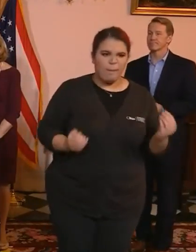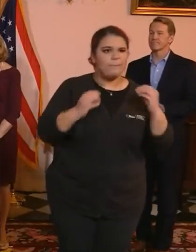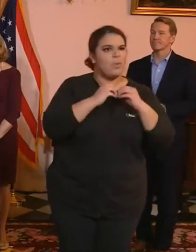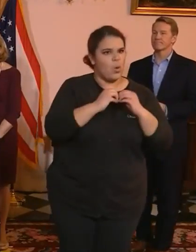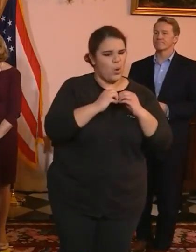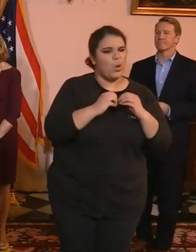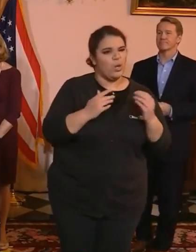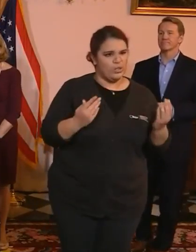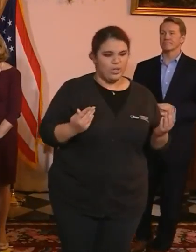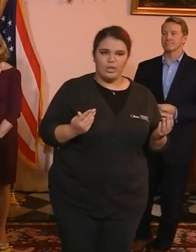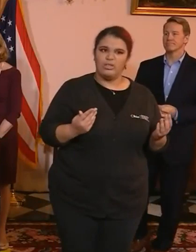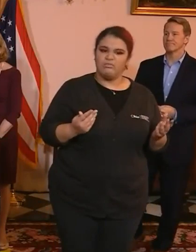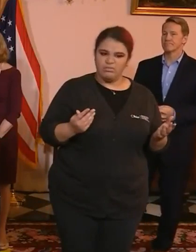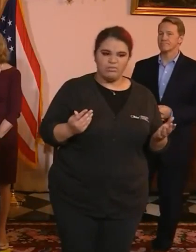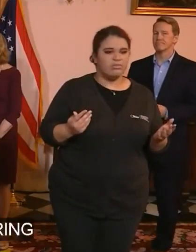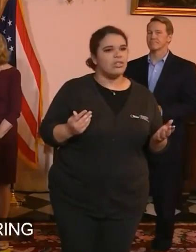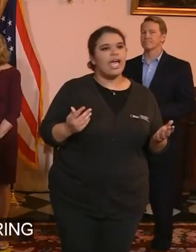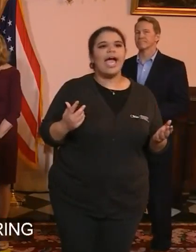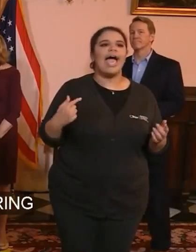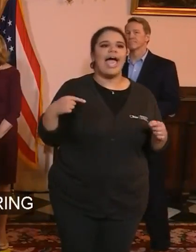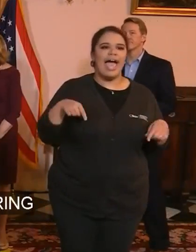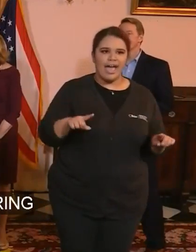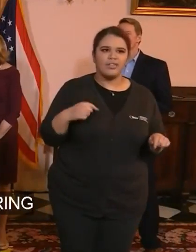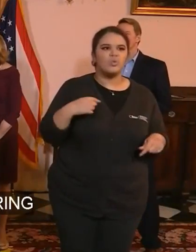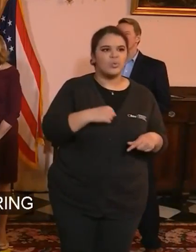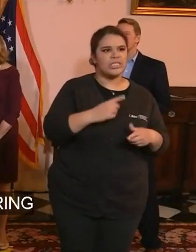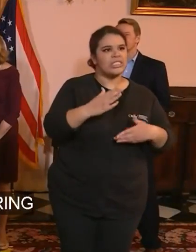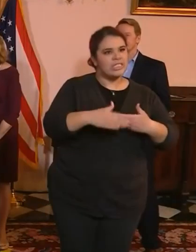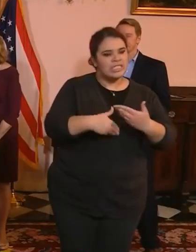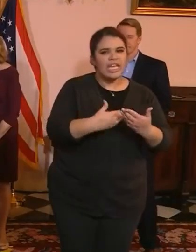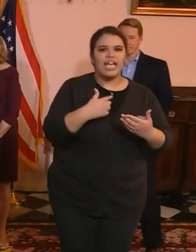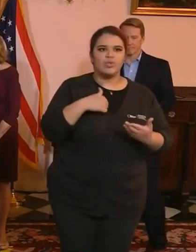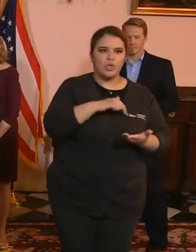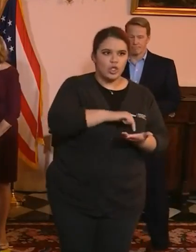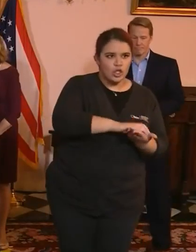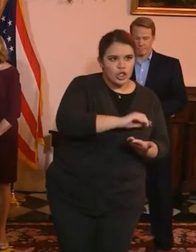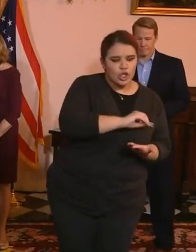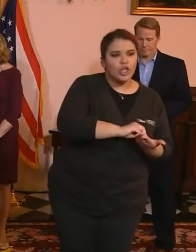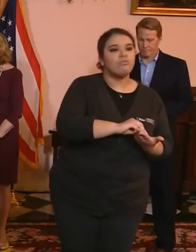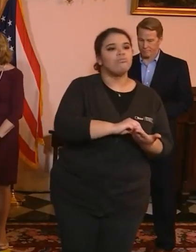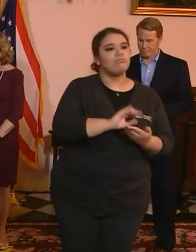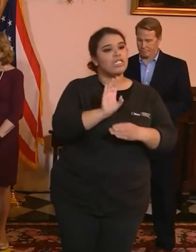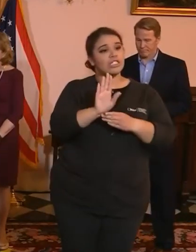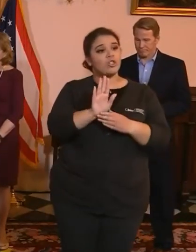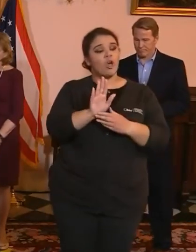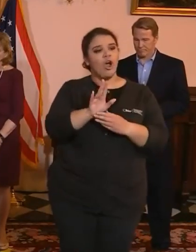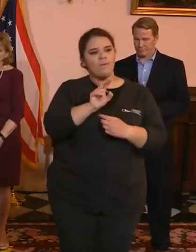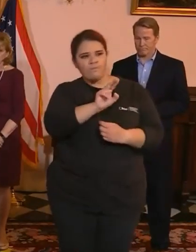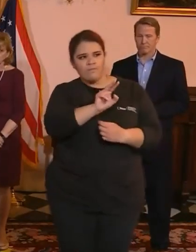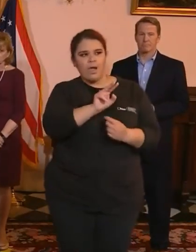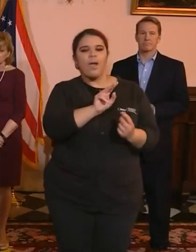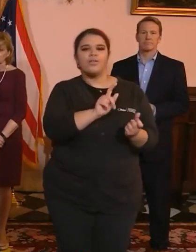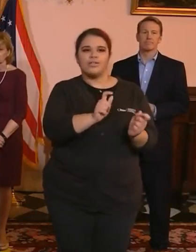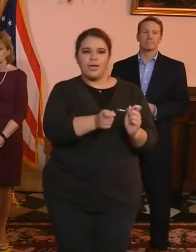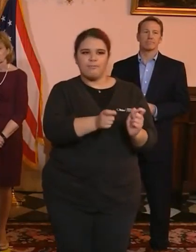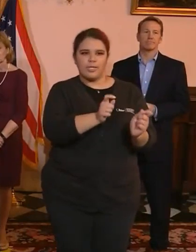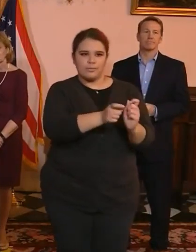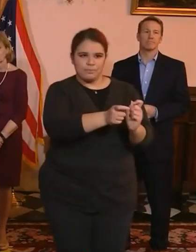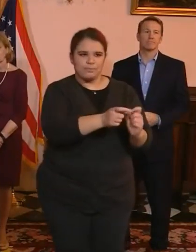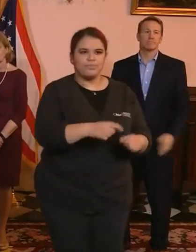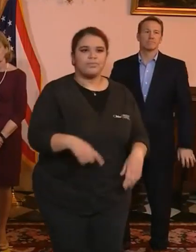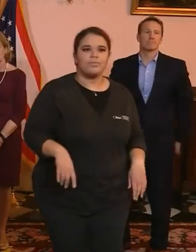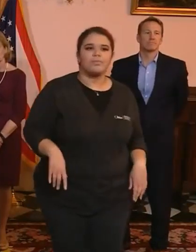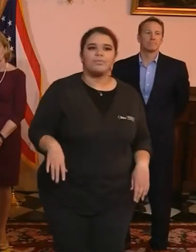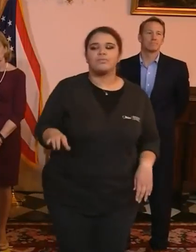Governor said, all businesses are adapting as we learn more and as we apply these rules. Noah Blundo with Hannah